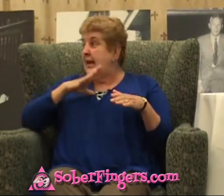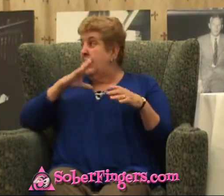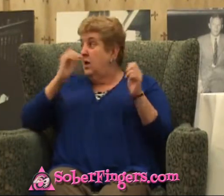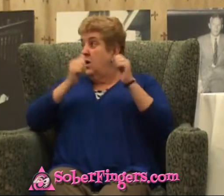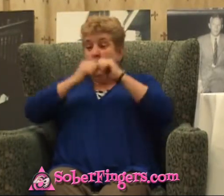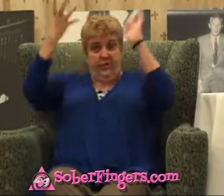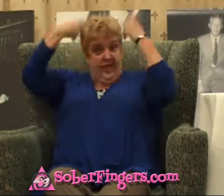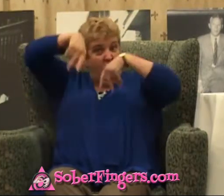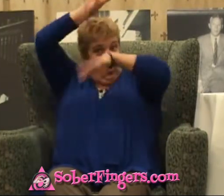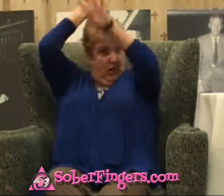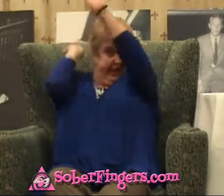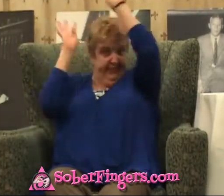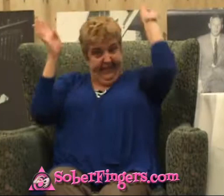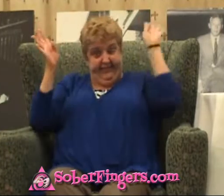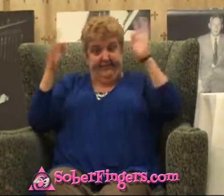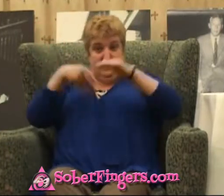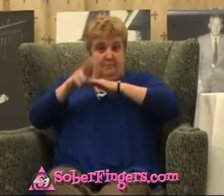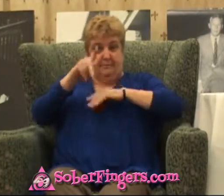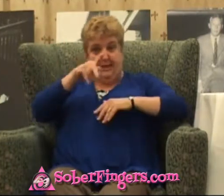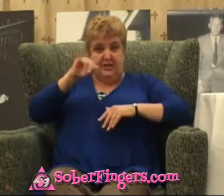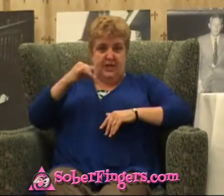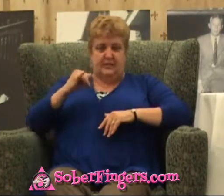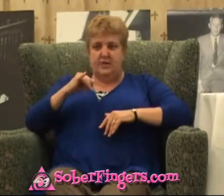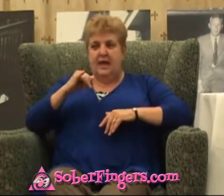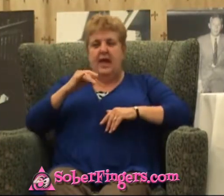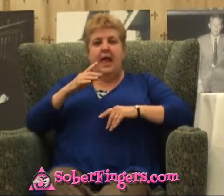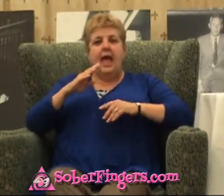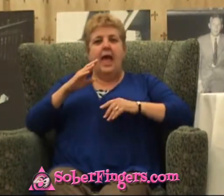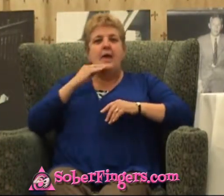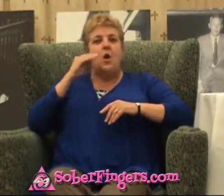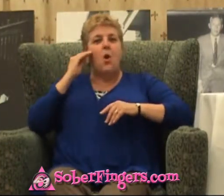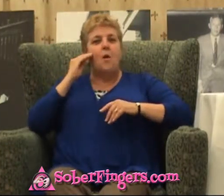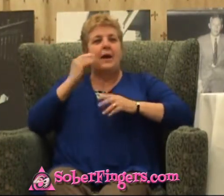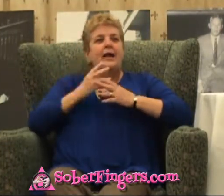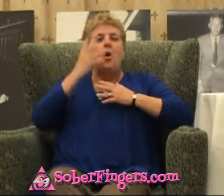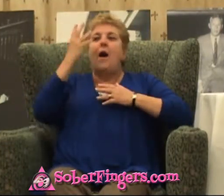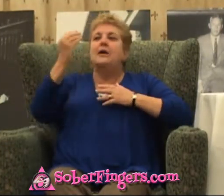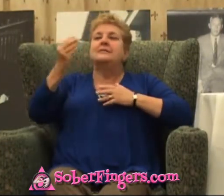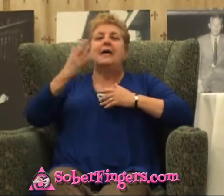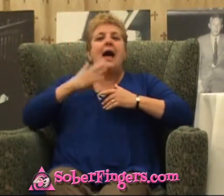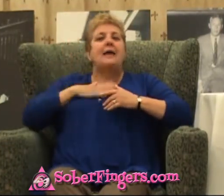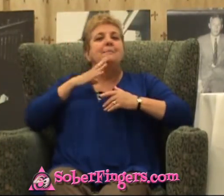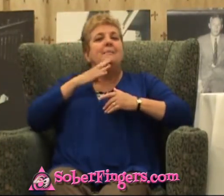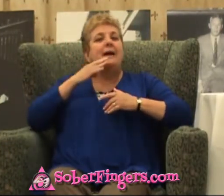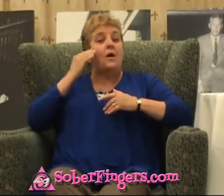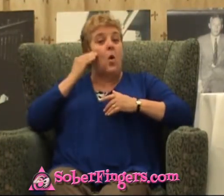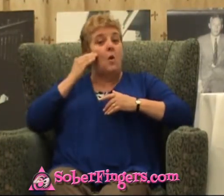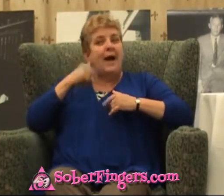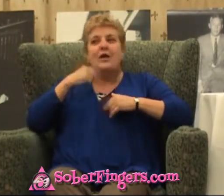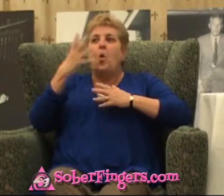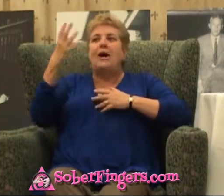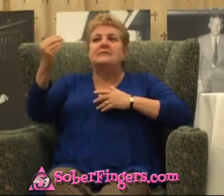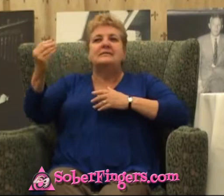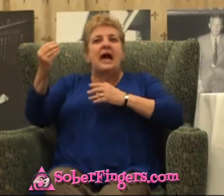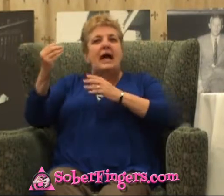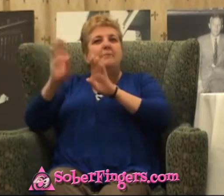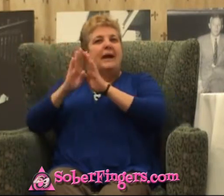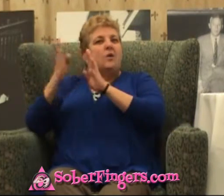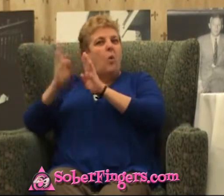me. When I'm at home, I walk outside my back door while still in my pajamas before I've done anything. And